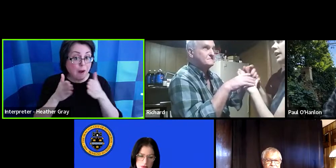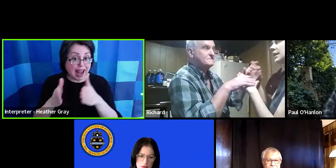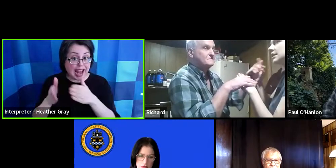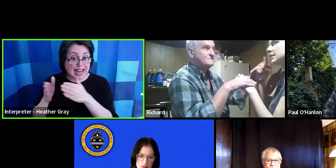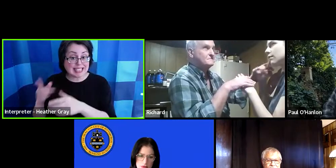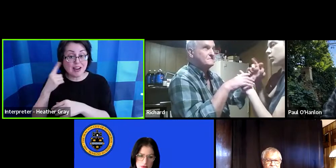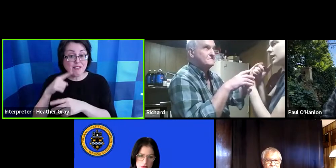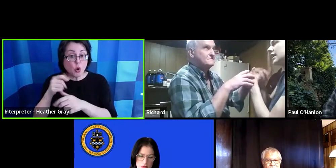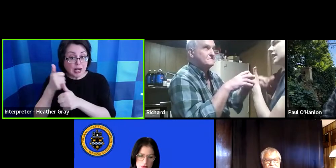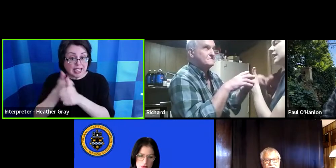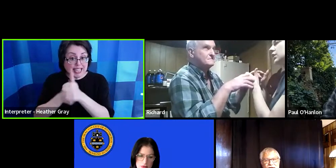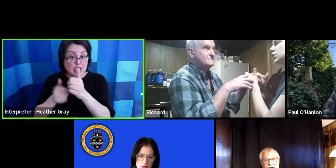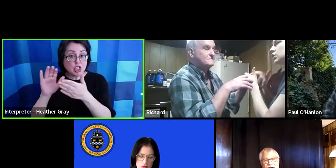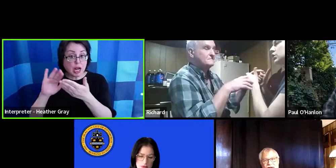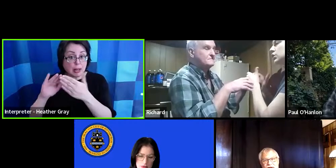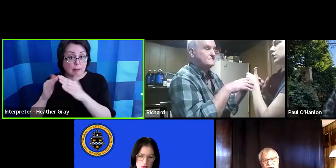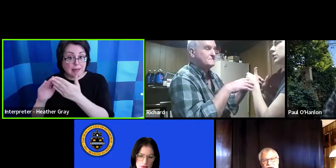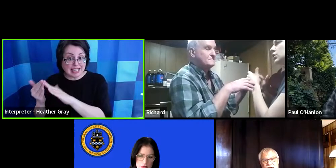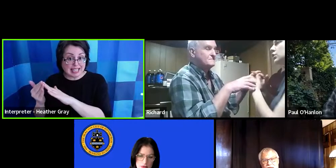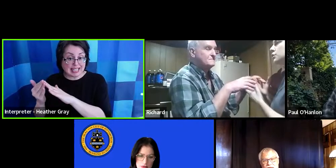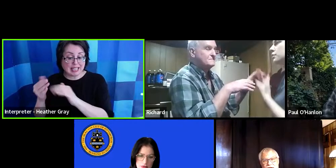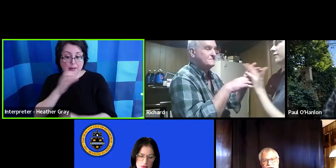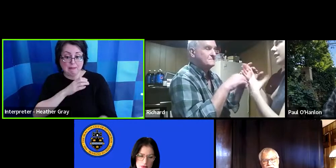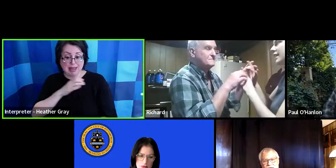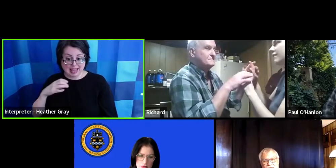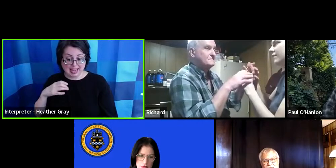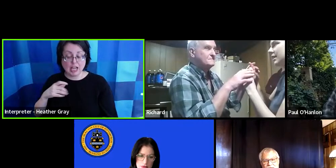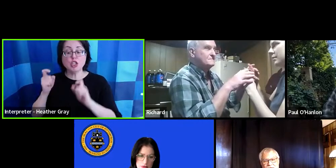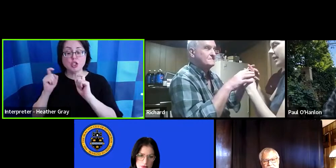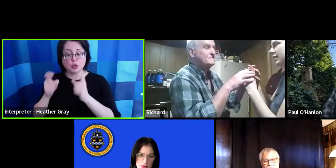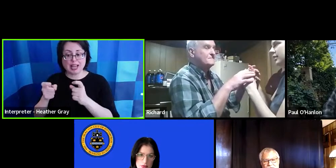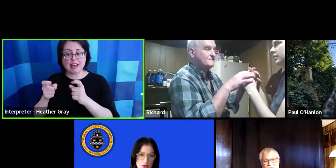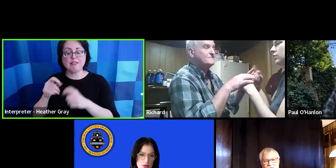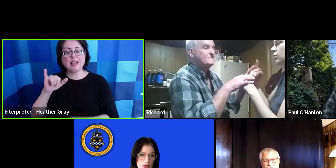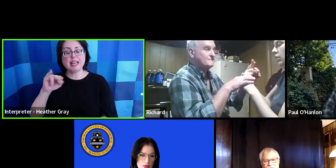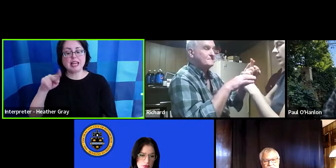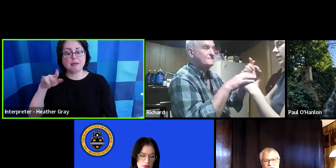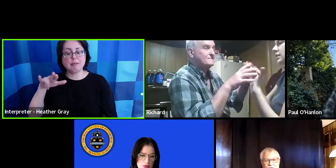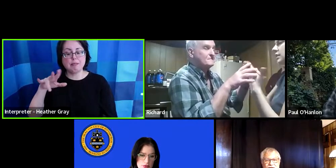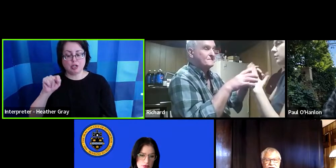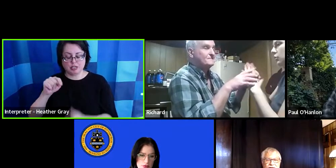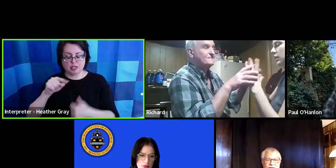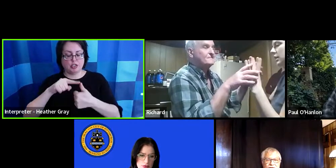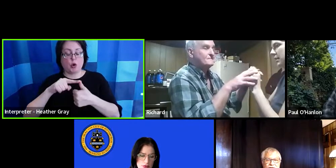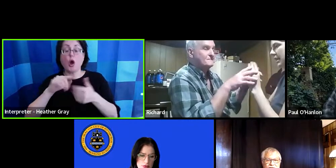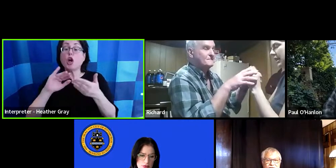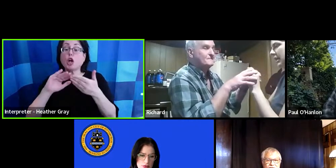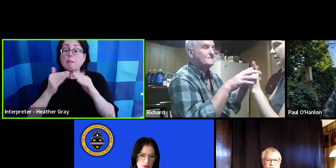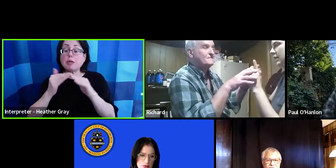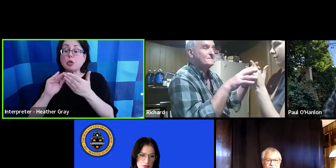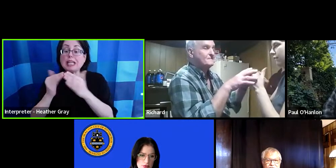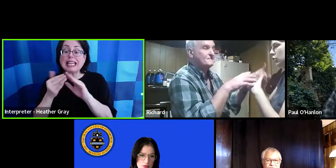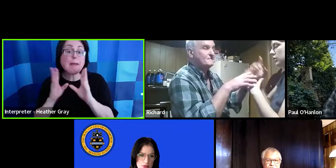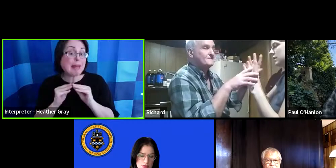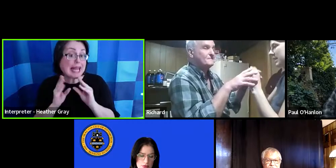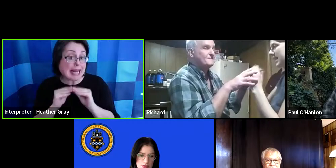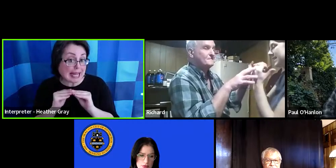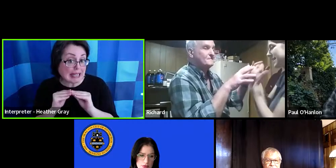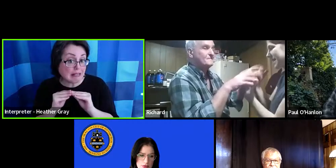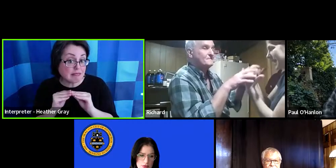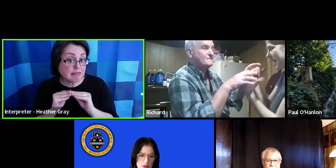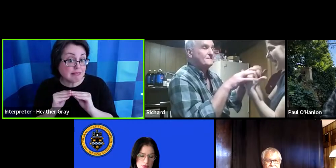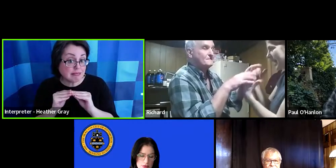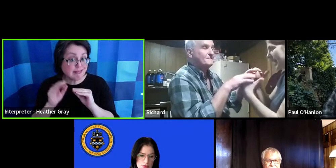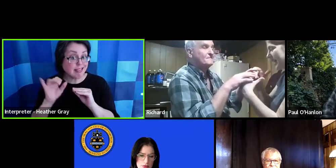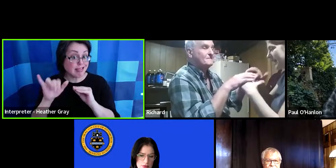committee to provide input. So one way is through a community meeting, and the first one is tonight. They meet, like over